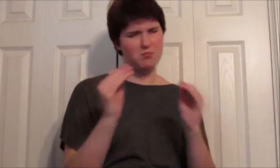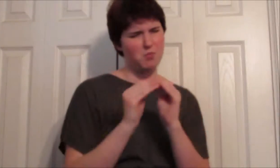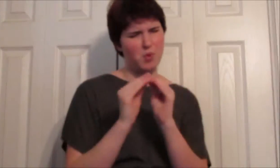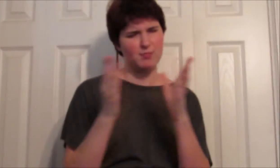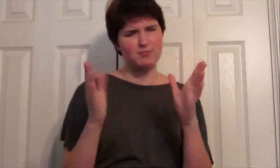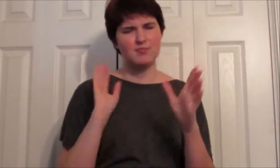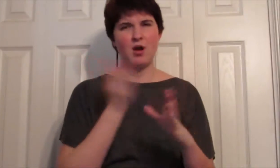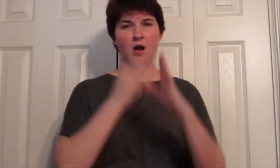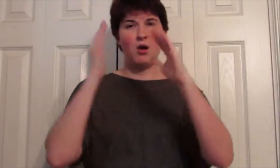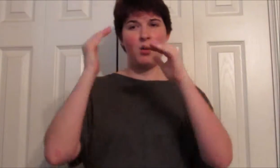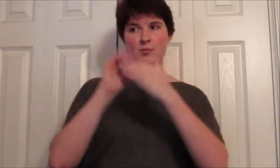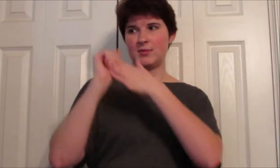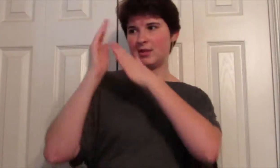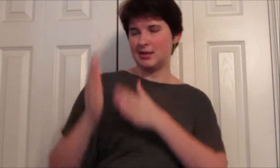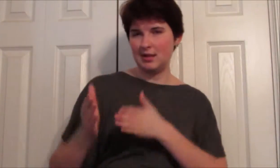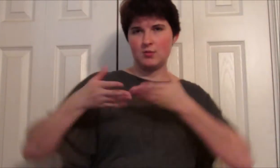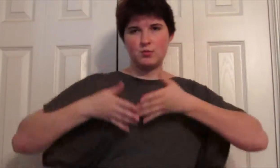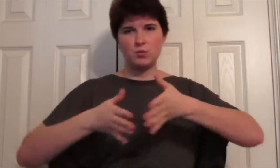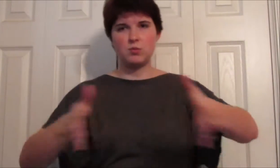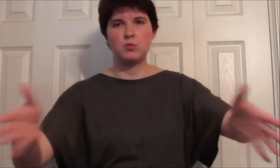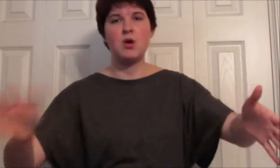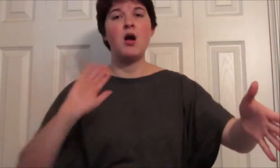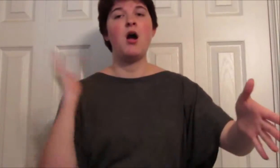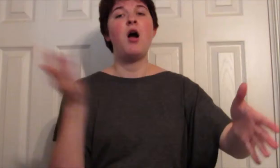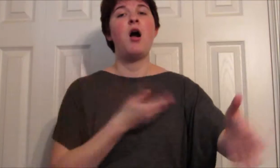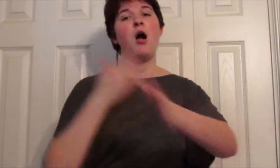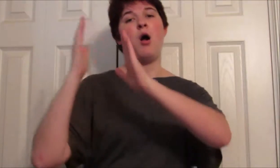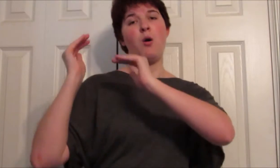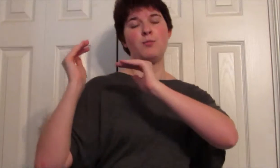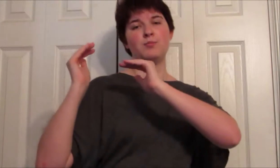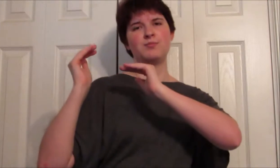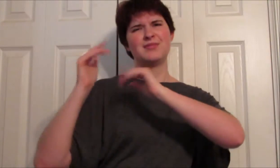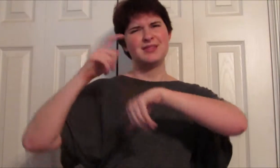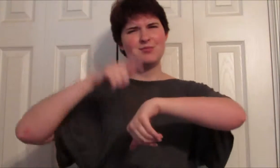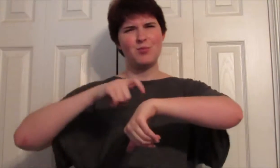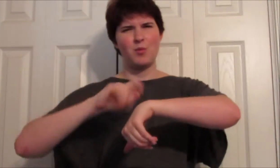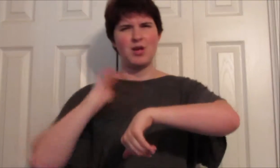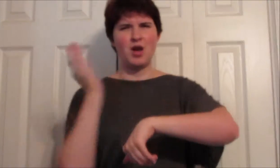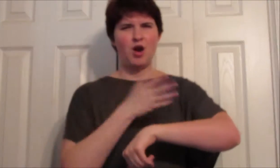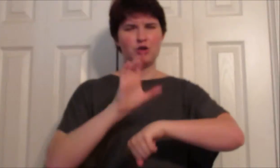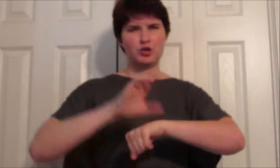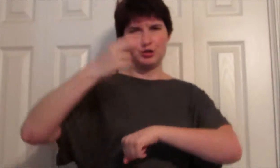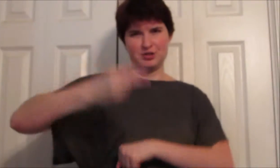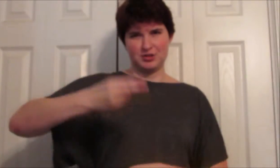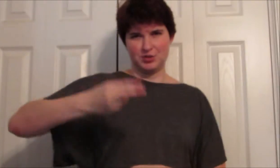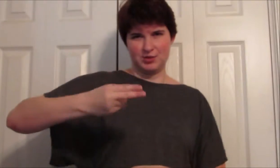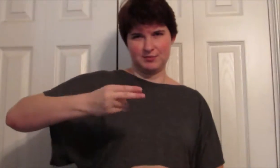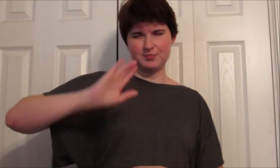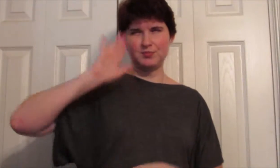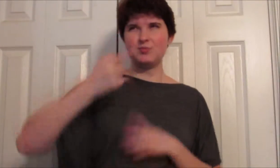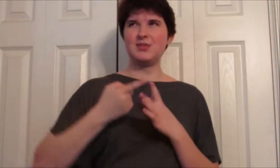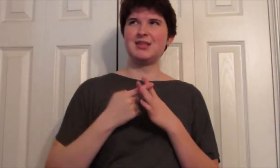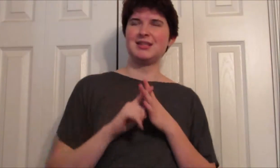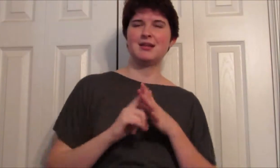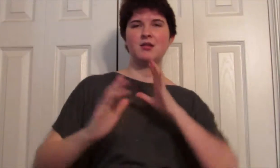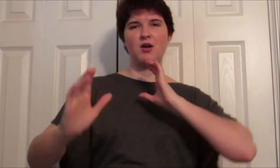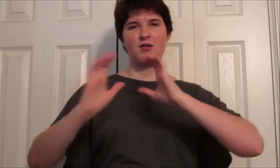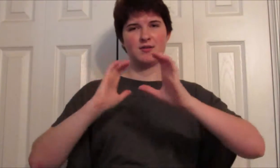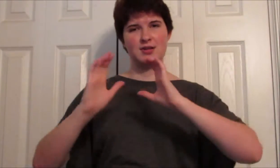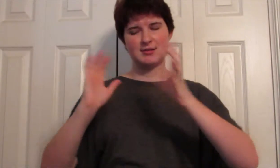hope, from the elders on out, our hope is that this moment in our church history will begin a conversation